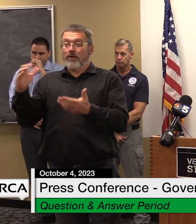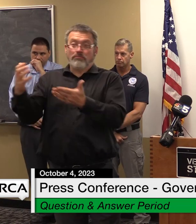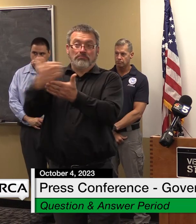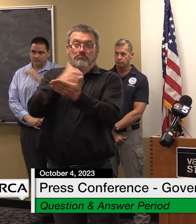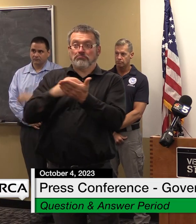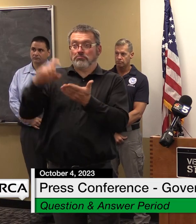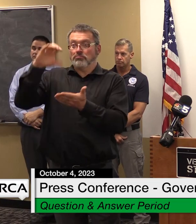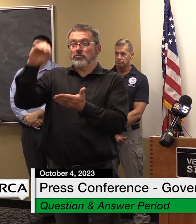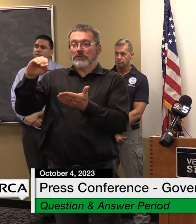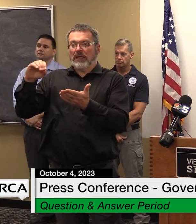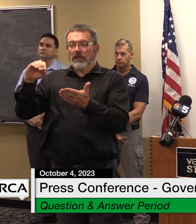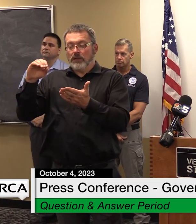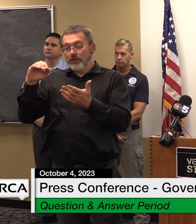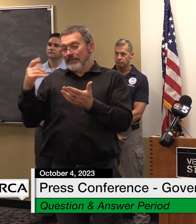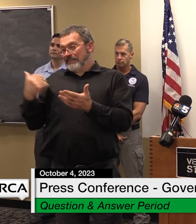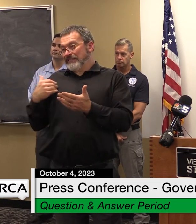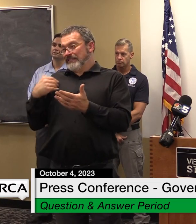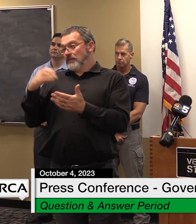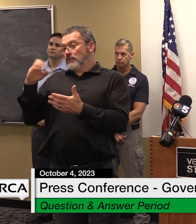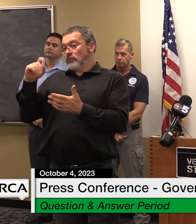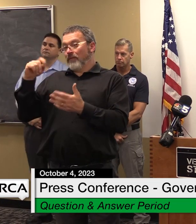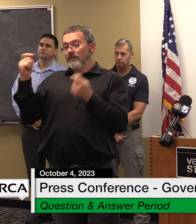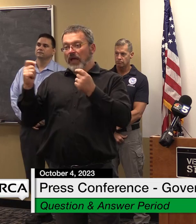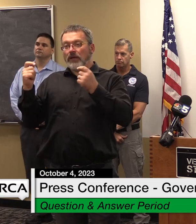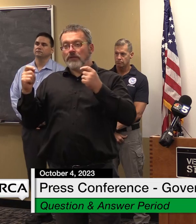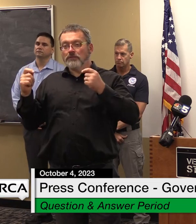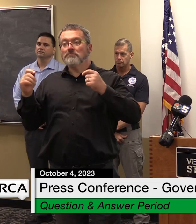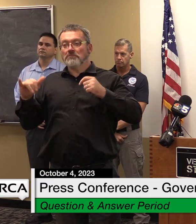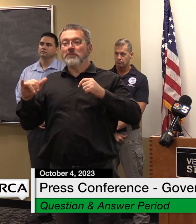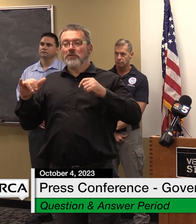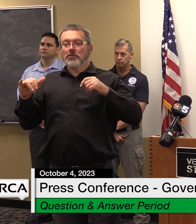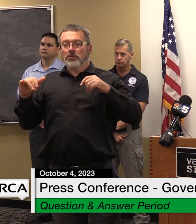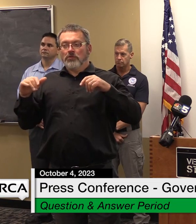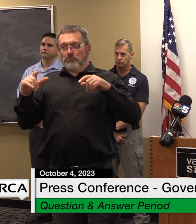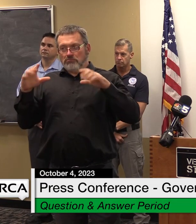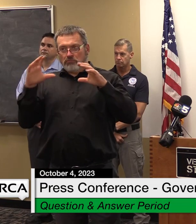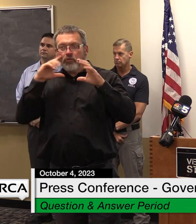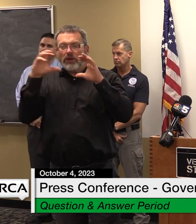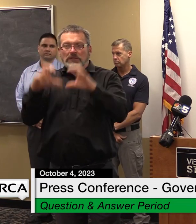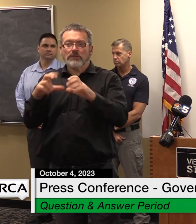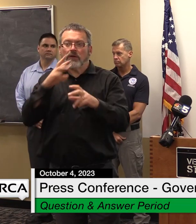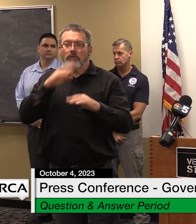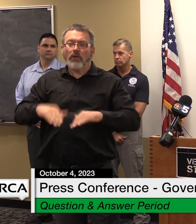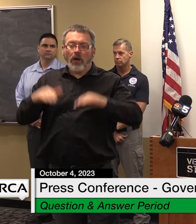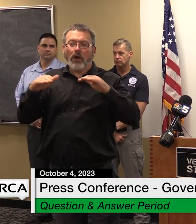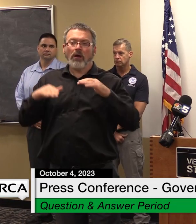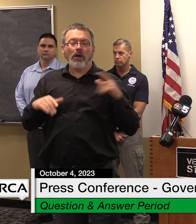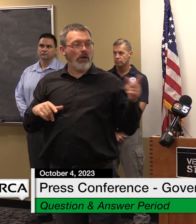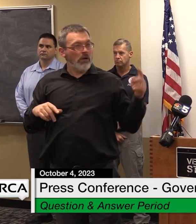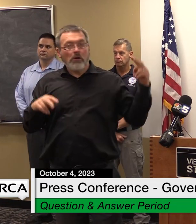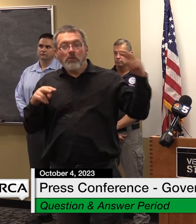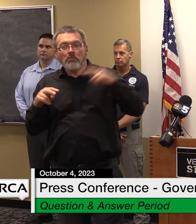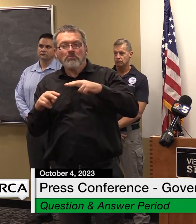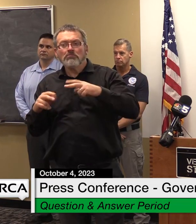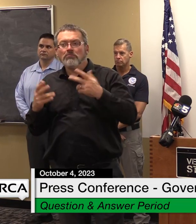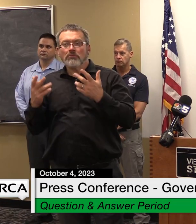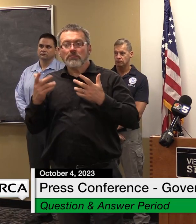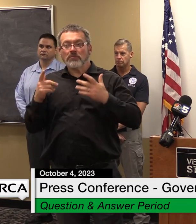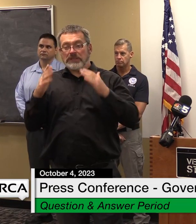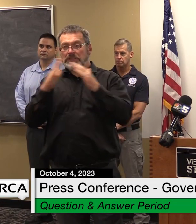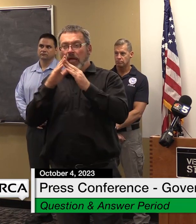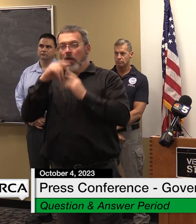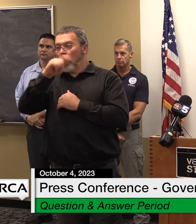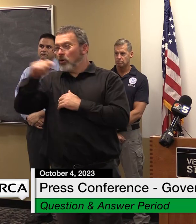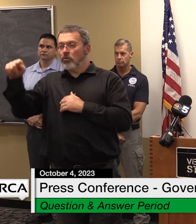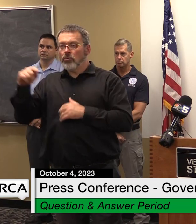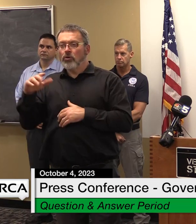of events like that. So I guess just from your kind of helicopter position as governor, I guess what's it just been like the last few months watching municipalities, organizations come together